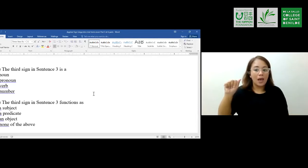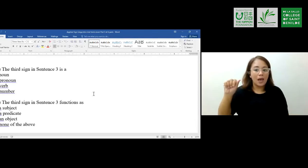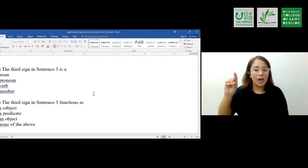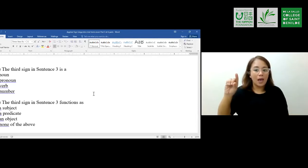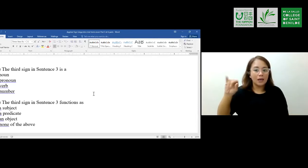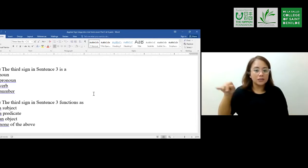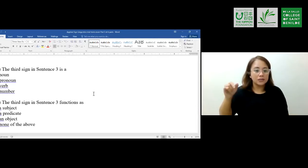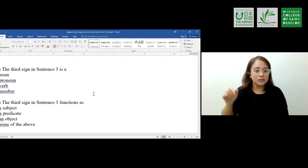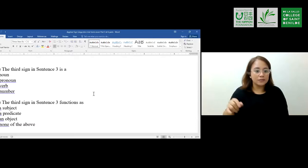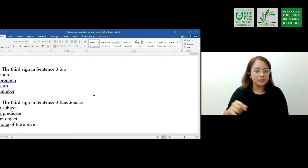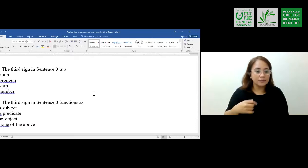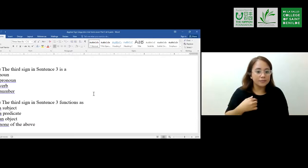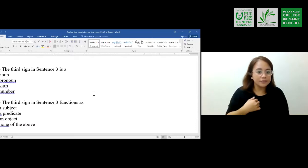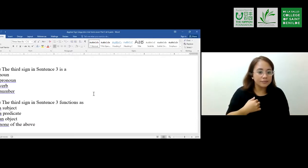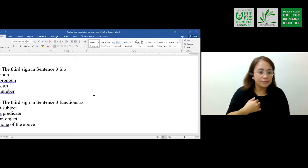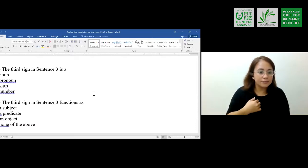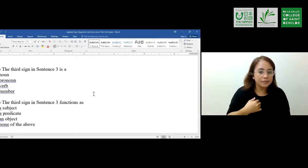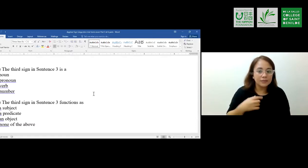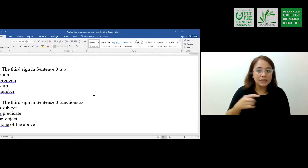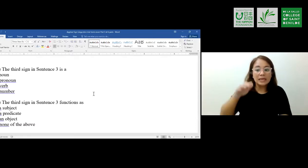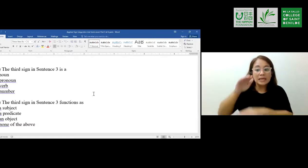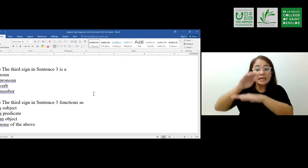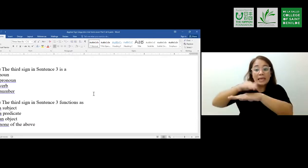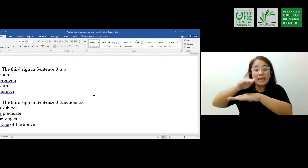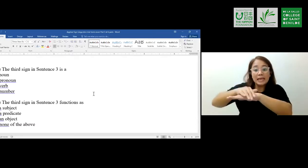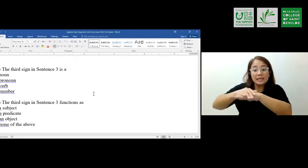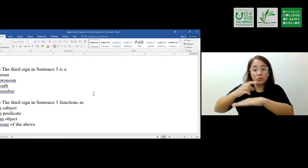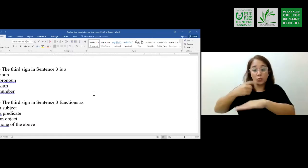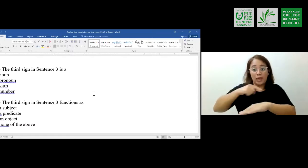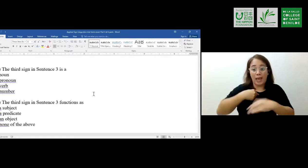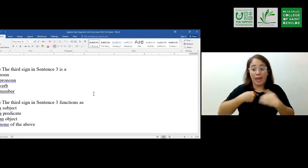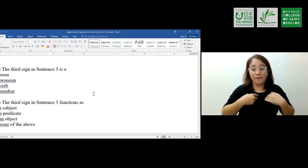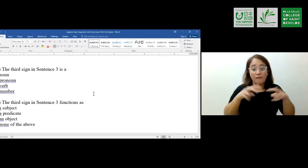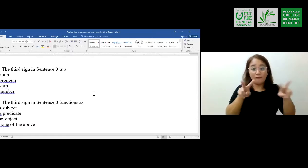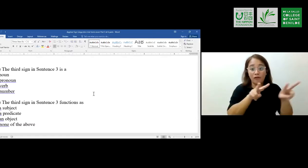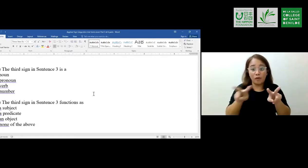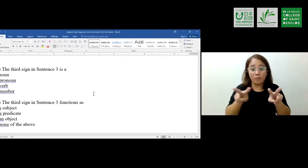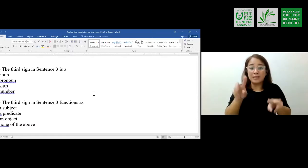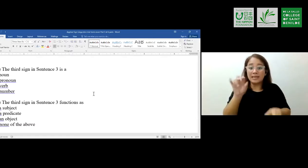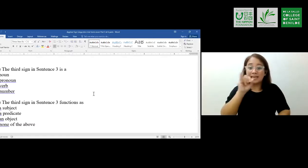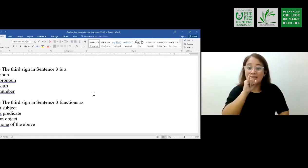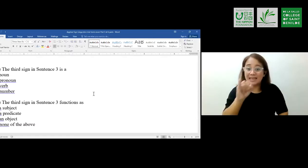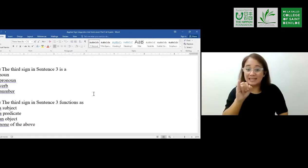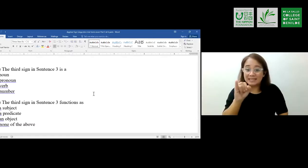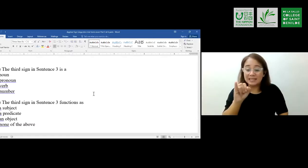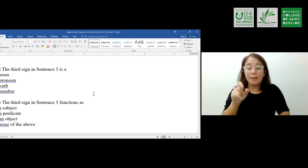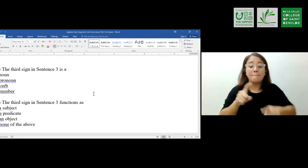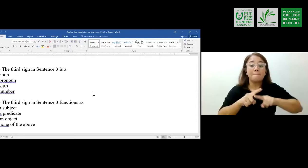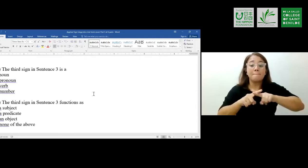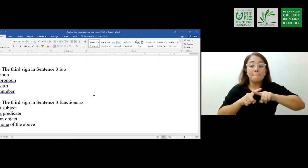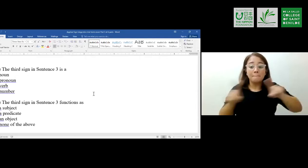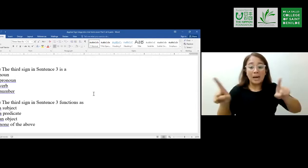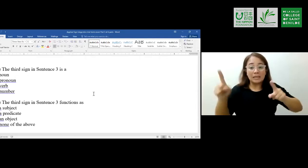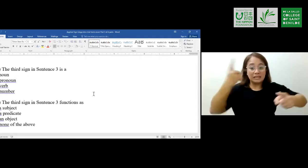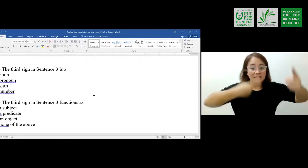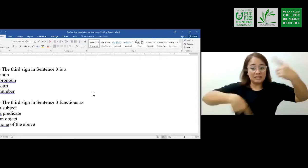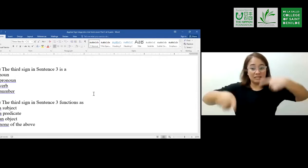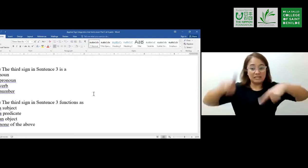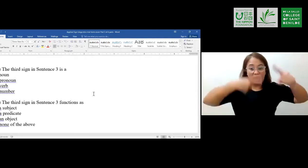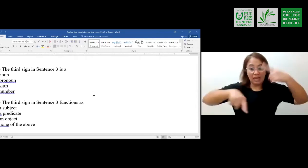In English, we have the verb is, but in signing and many other languages, we